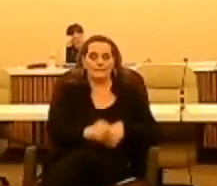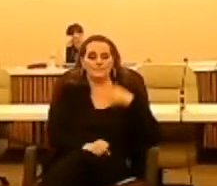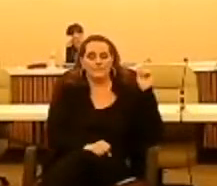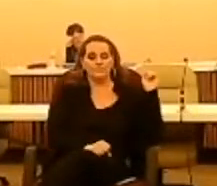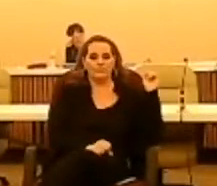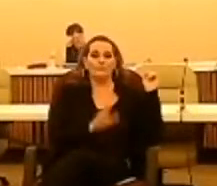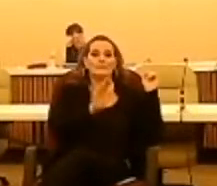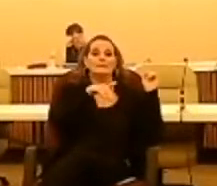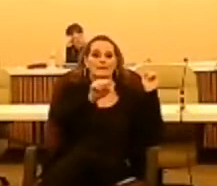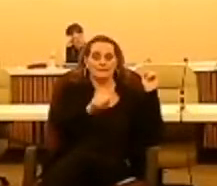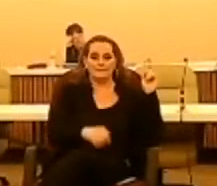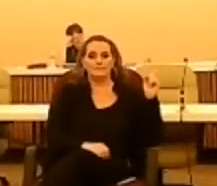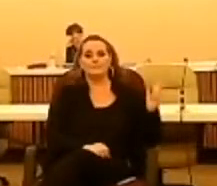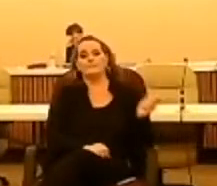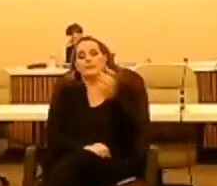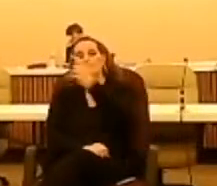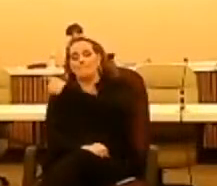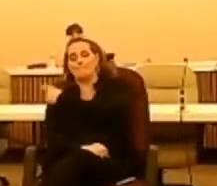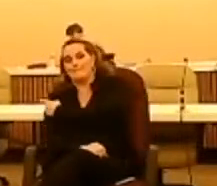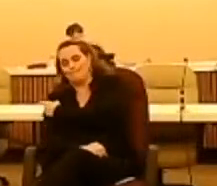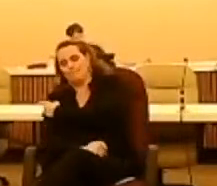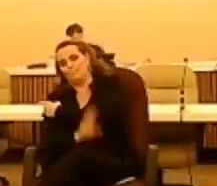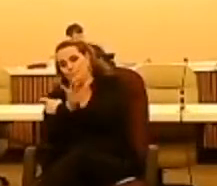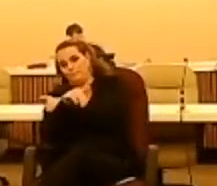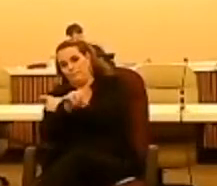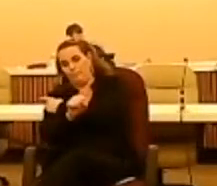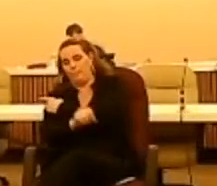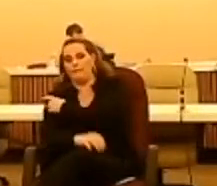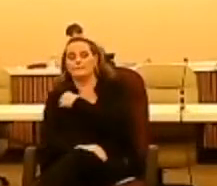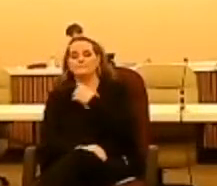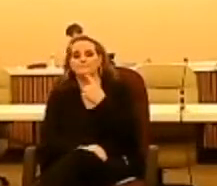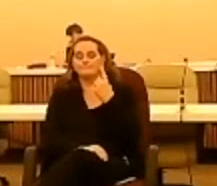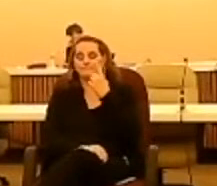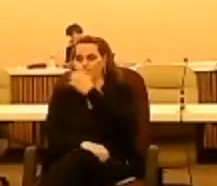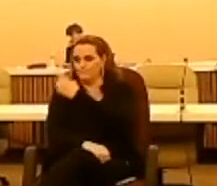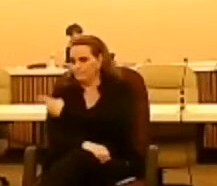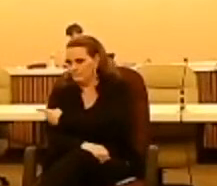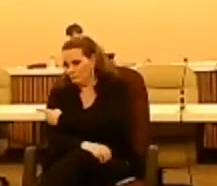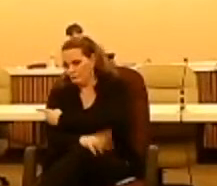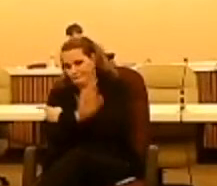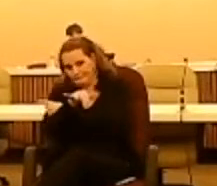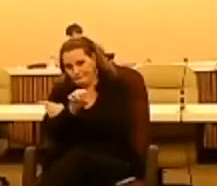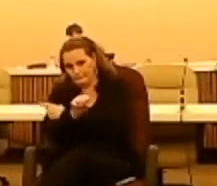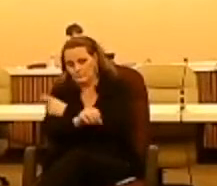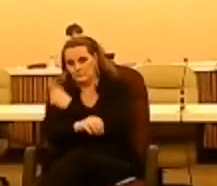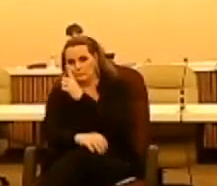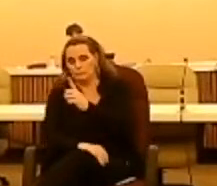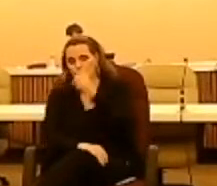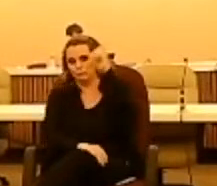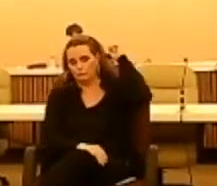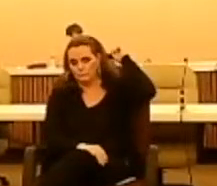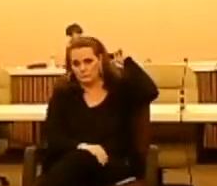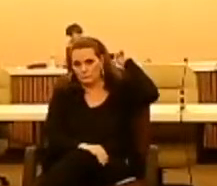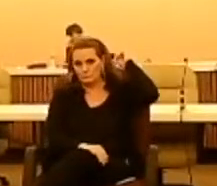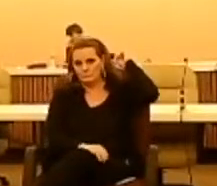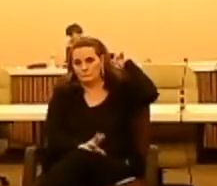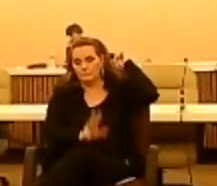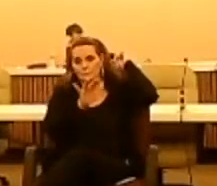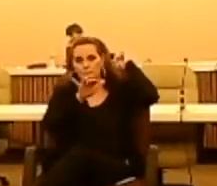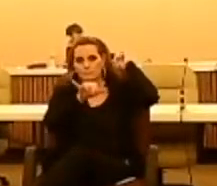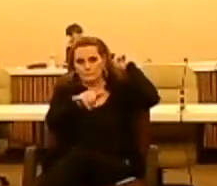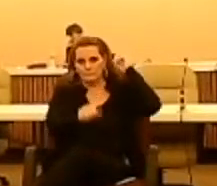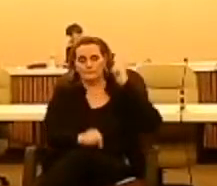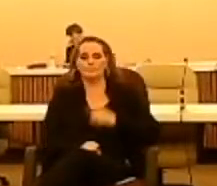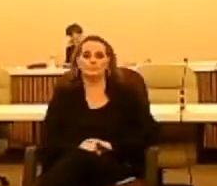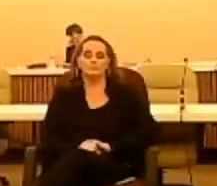Councilmember Stafford, Aye. Councilmember Safranek, Aye. Councilmember Bolzner, Aye. Supervisor Schultz.